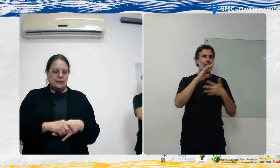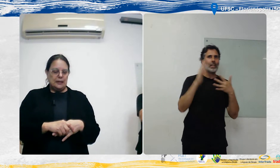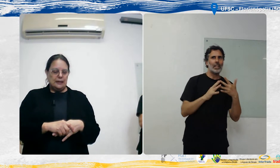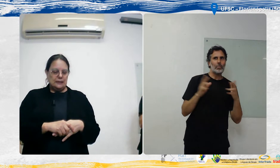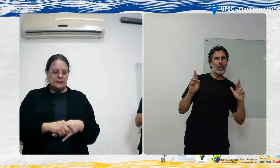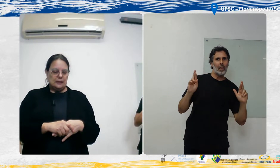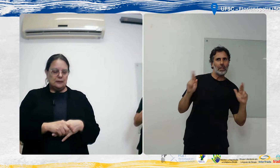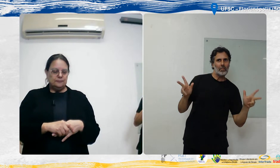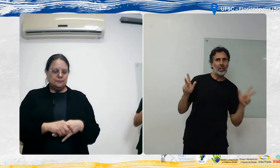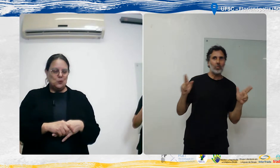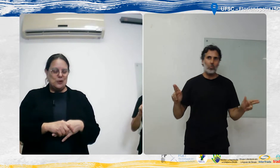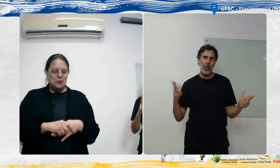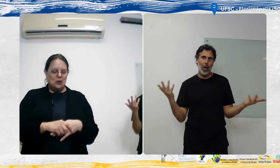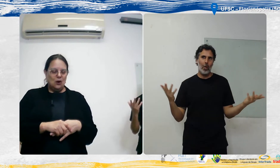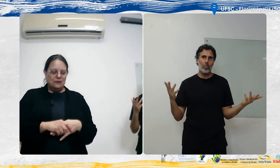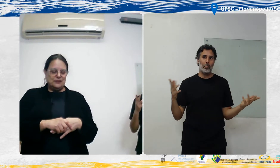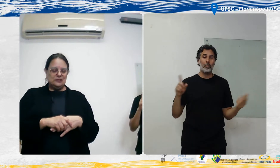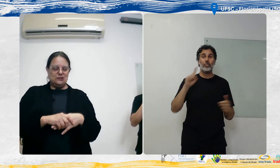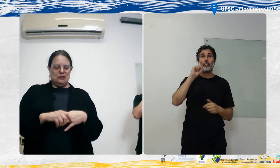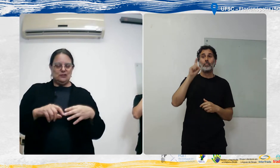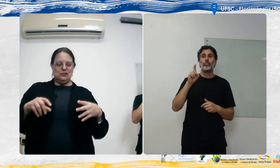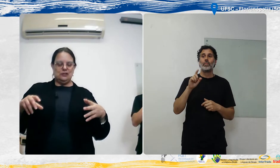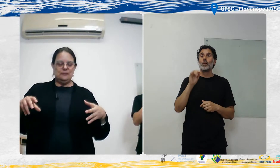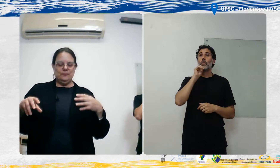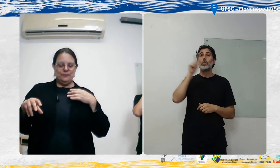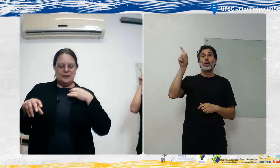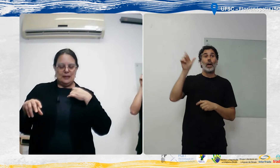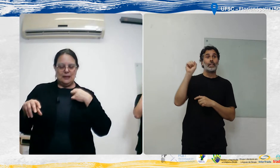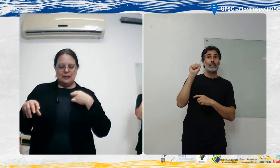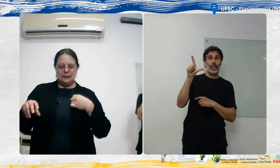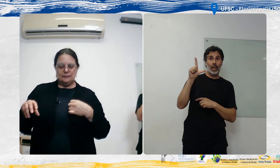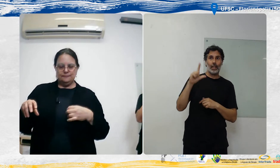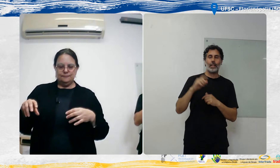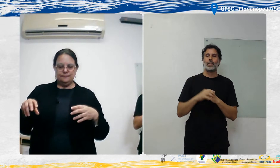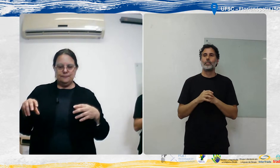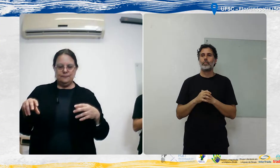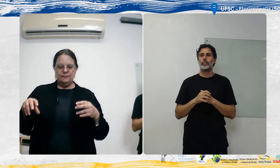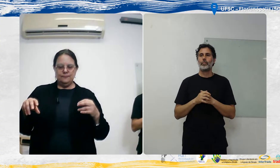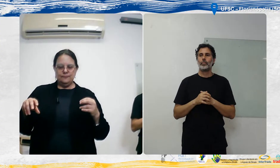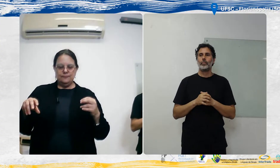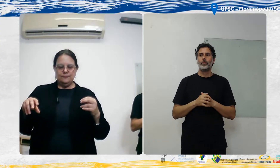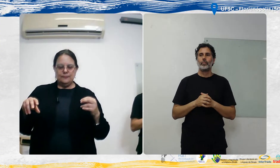So in ASL, we will often structure a